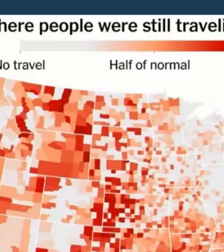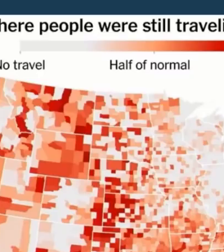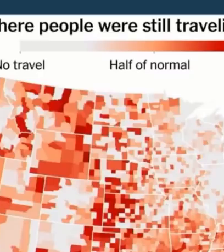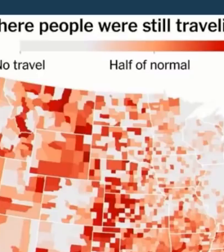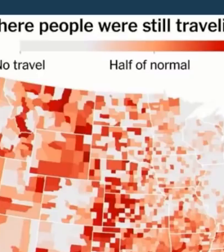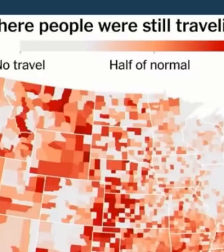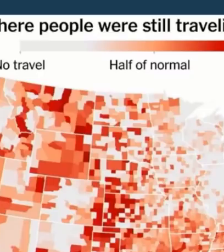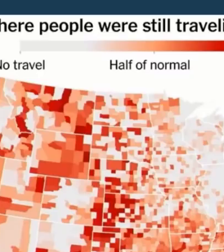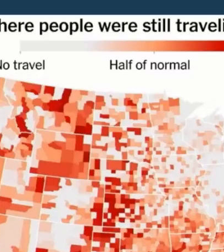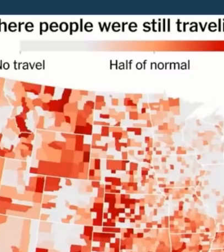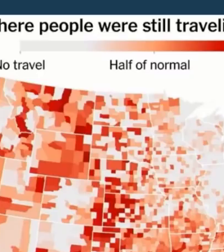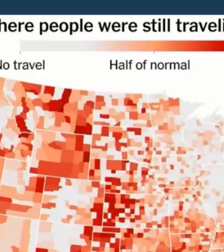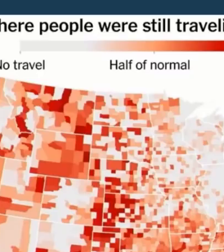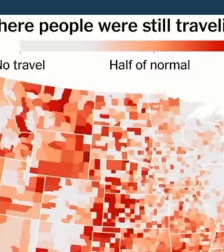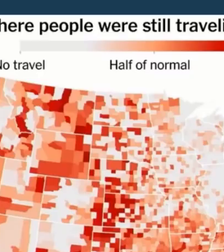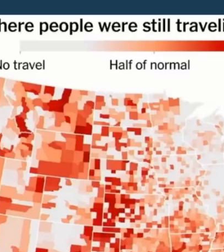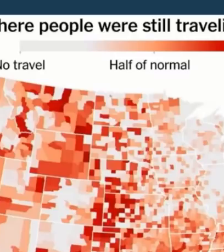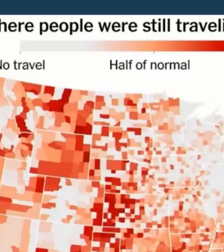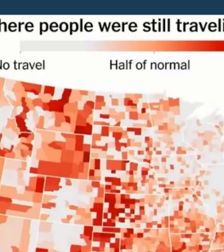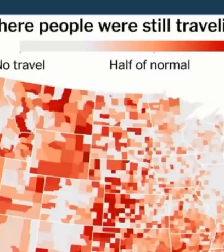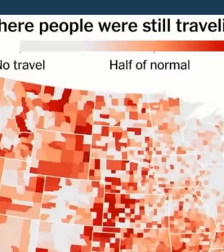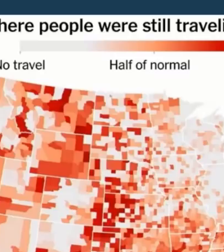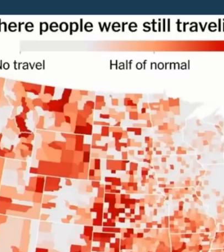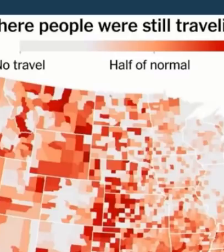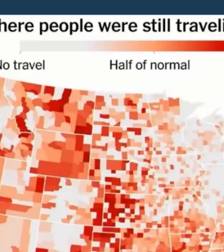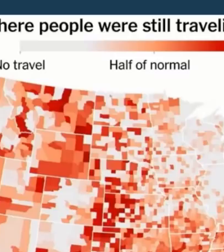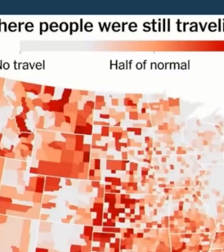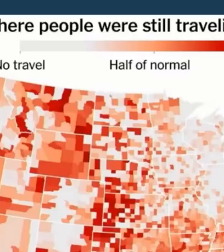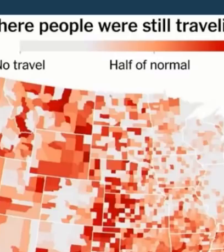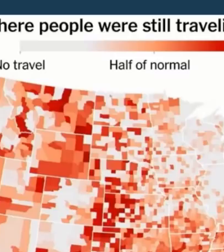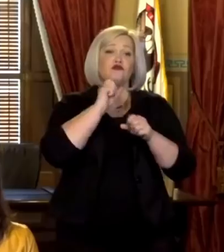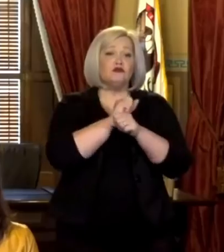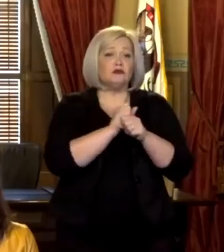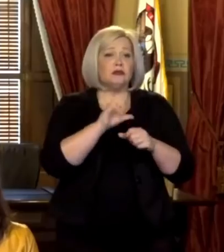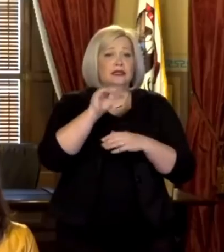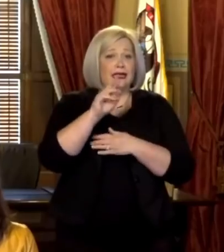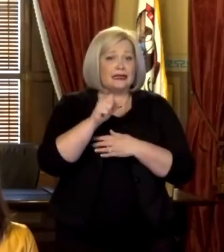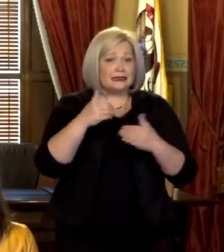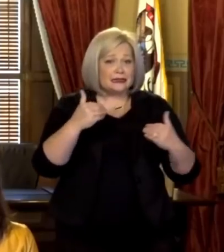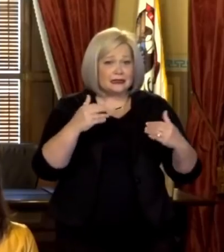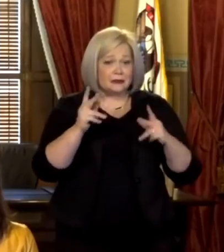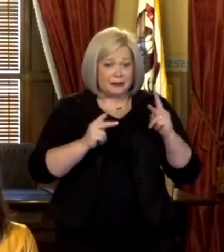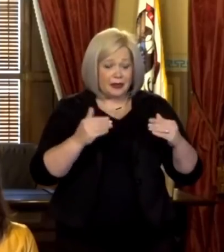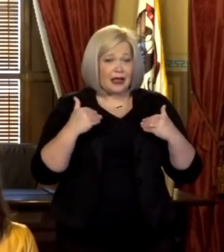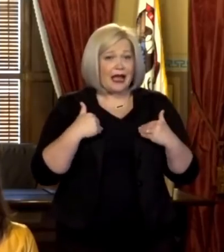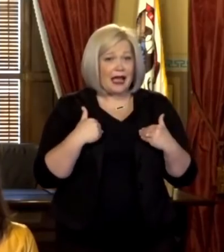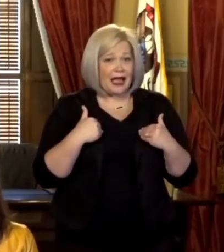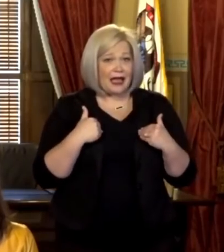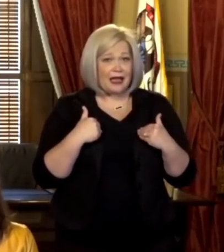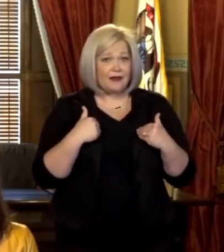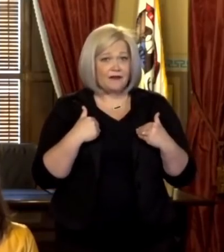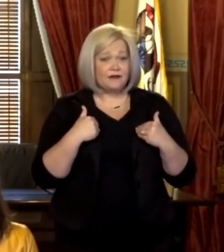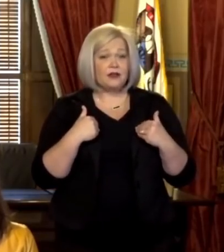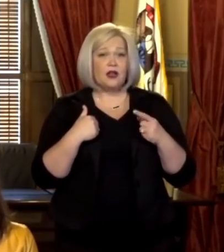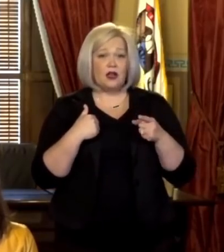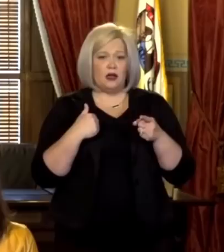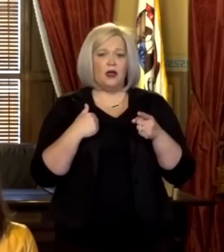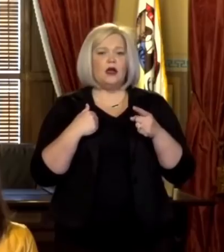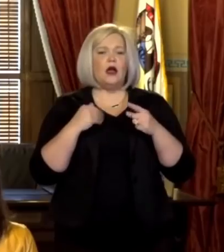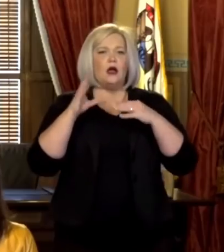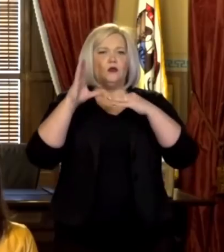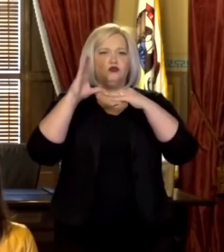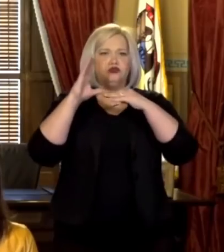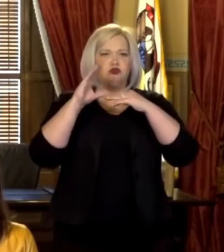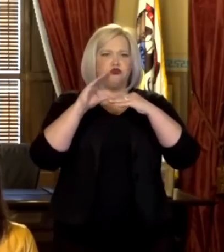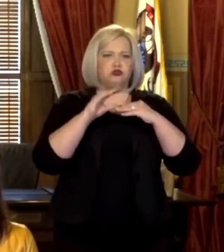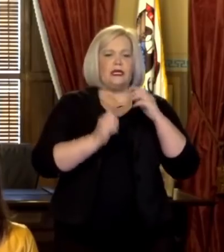also, according to the New York Times, of cases flowing in 10 of 10 Michigan's most